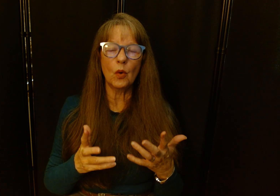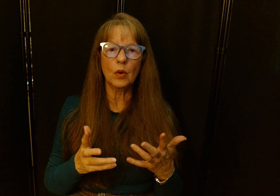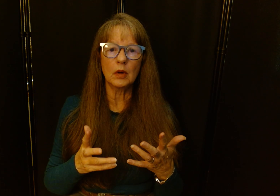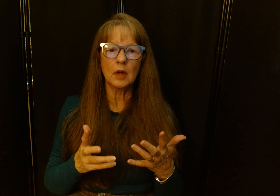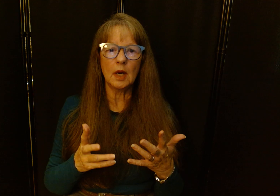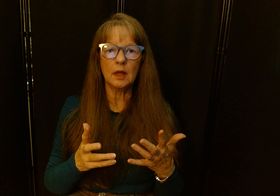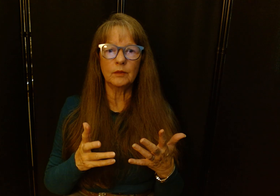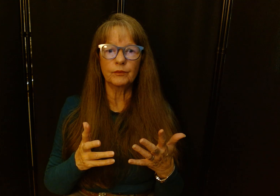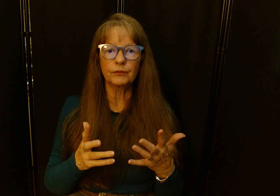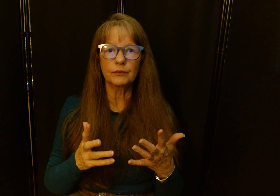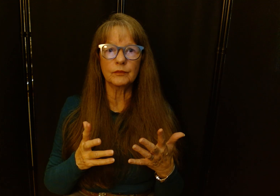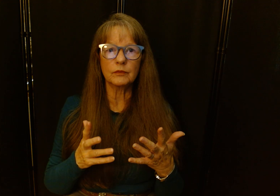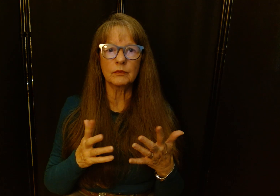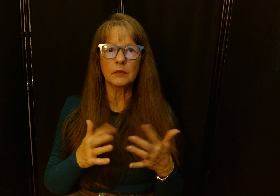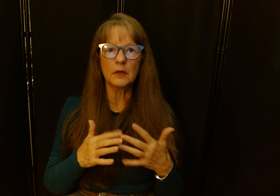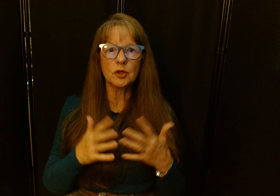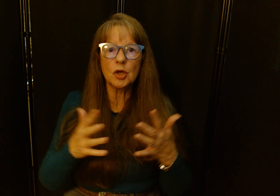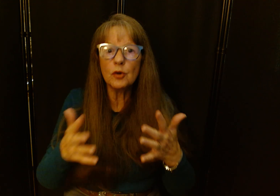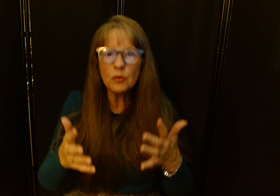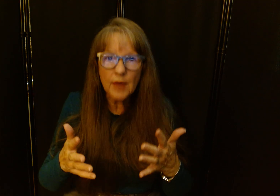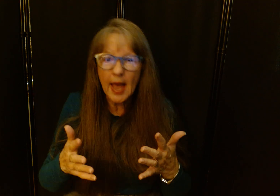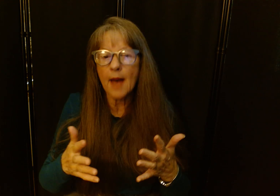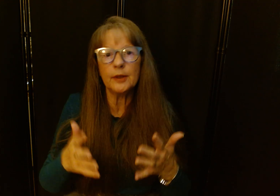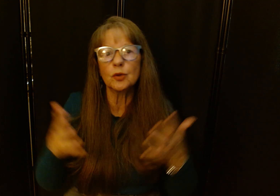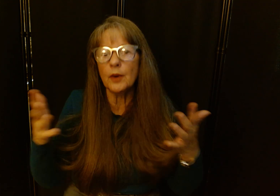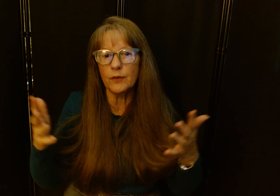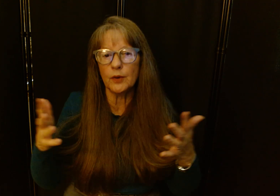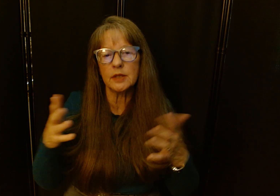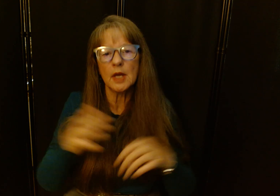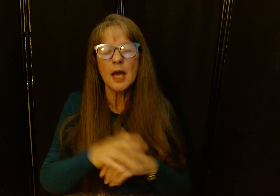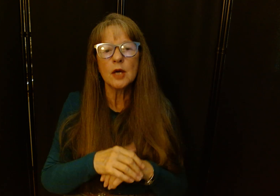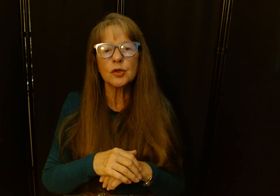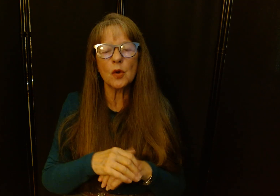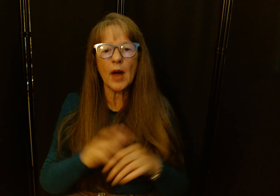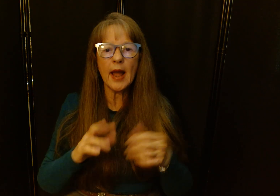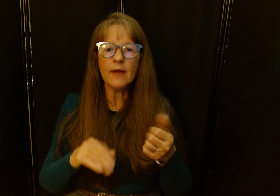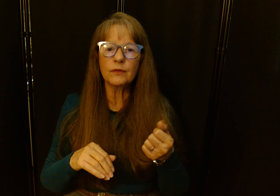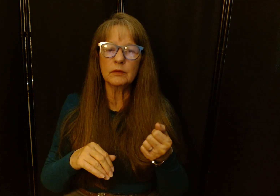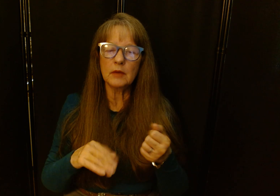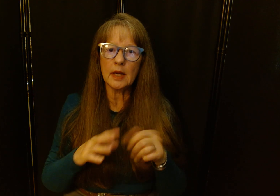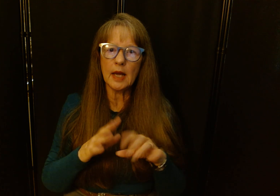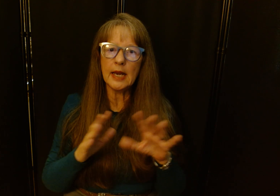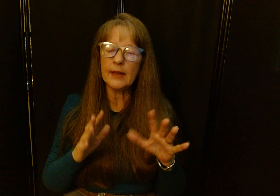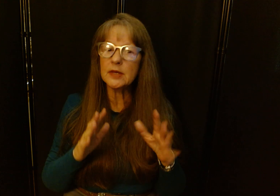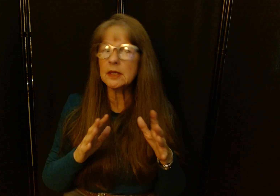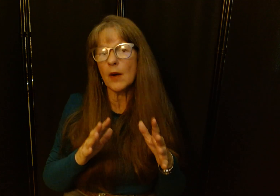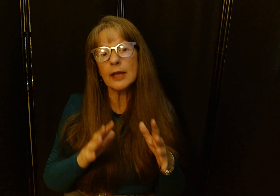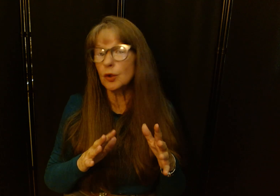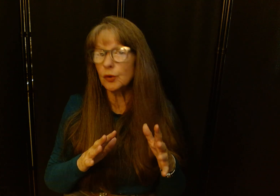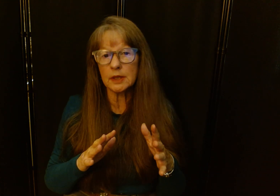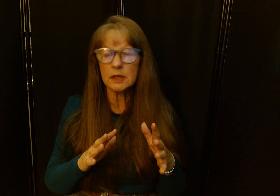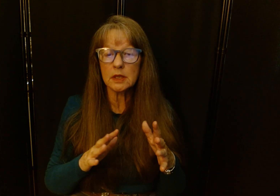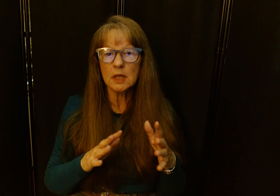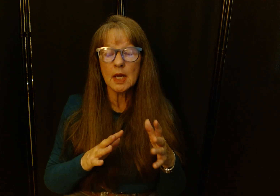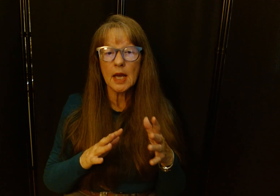or show you the habit, or whatever it is. So and this is how I learned it.